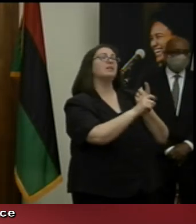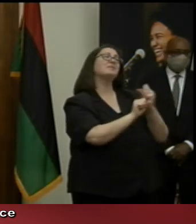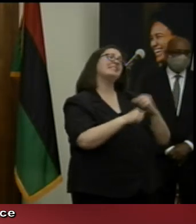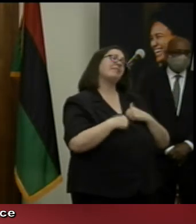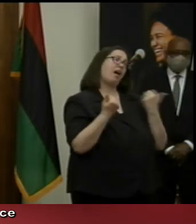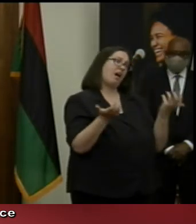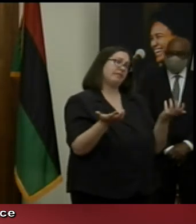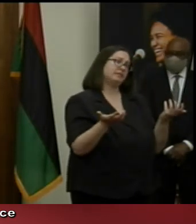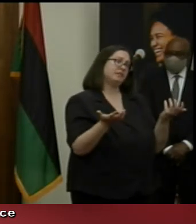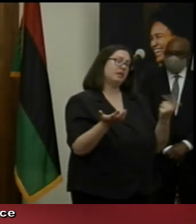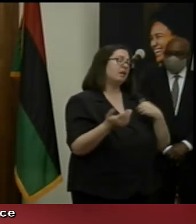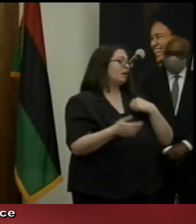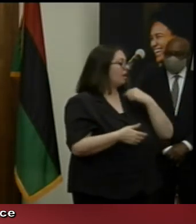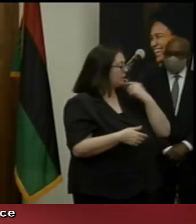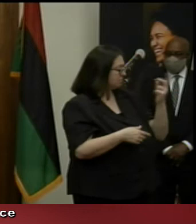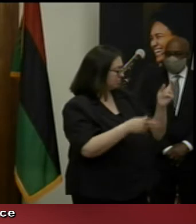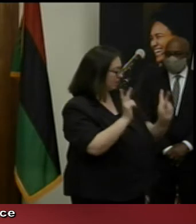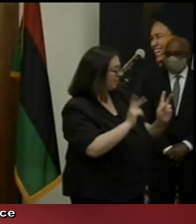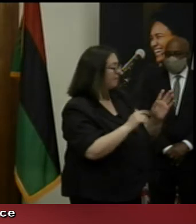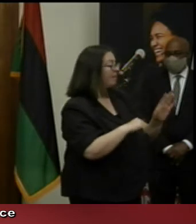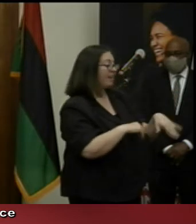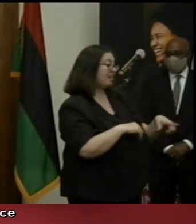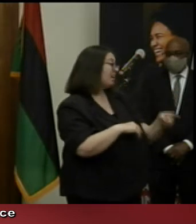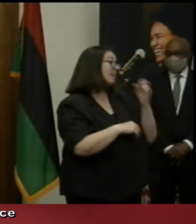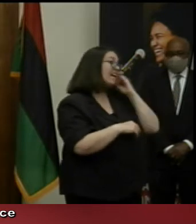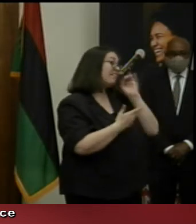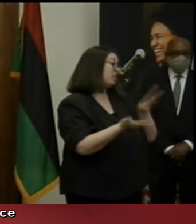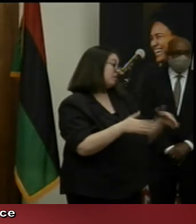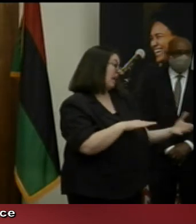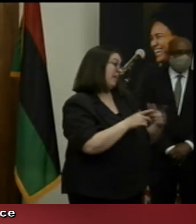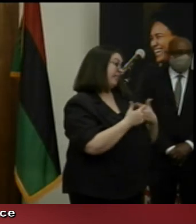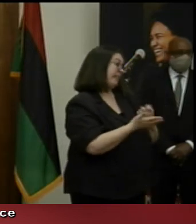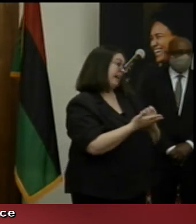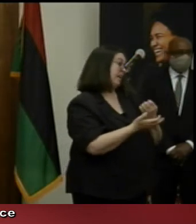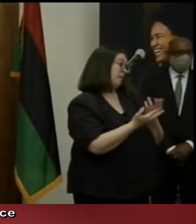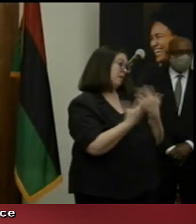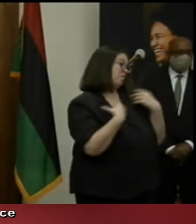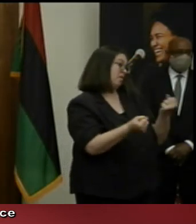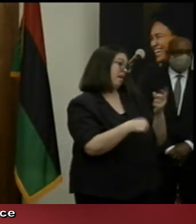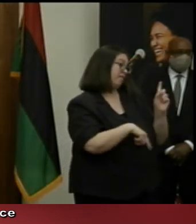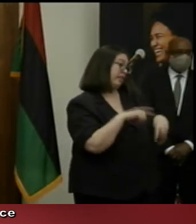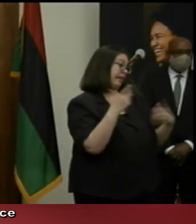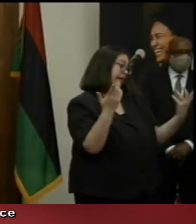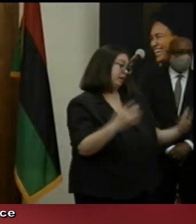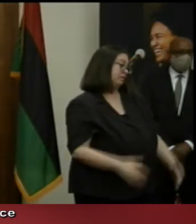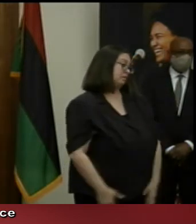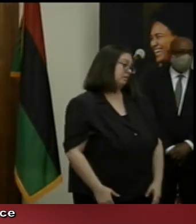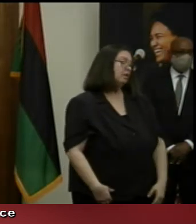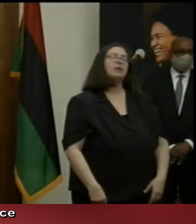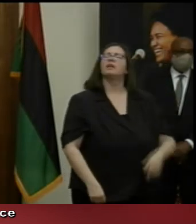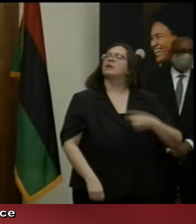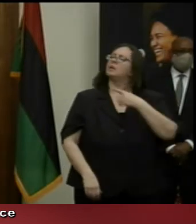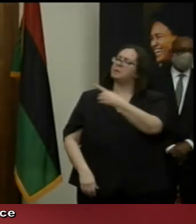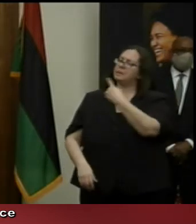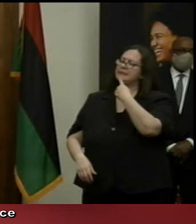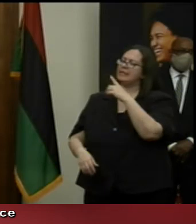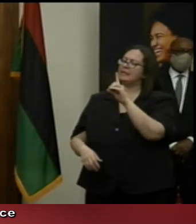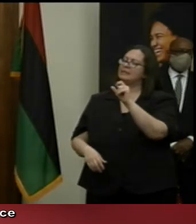As I tell individuals, if people are dead, there's no economic recovery. You say it's data-driven. Are